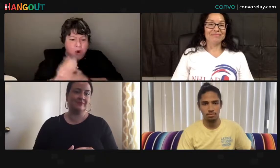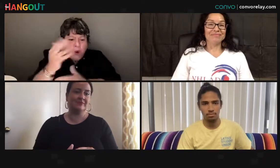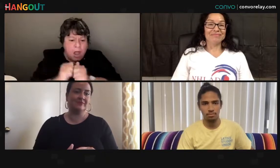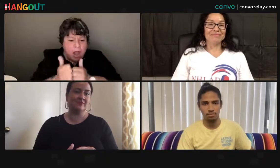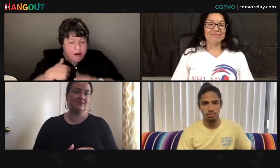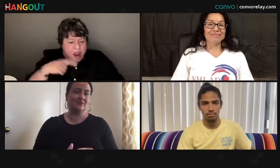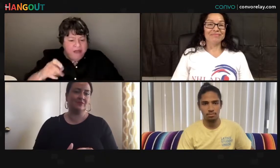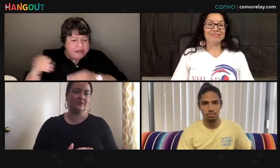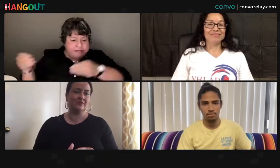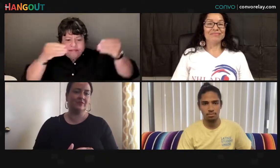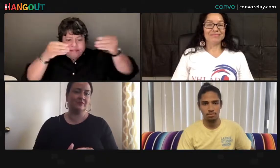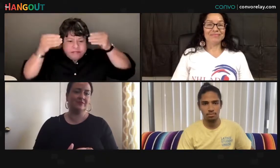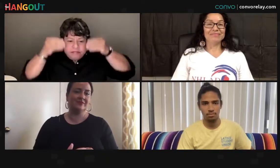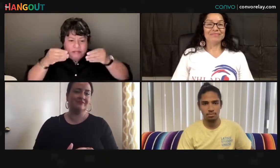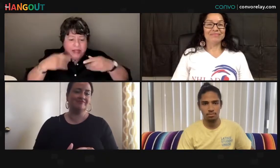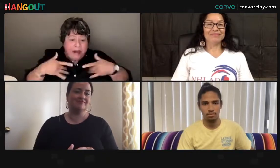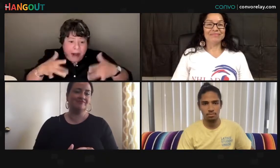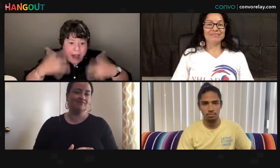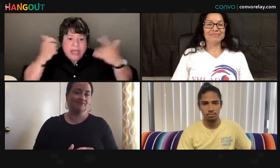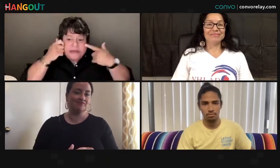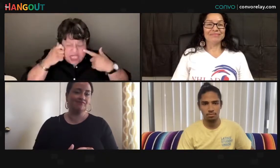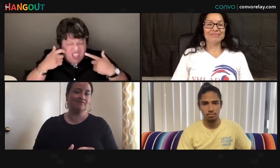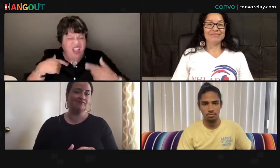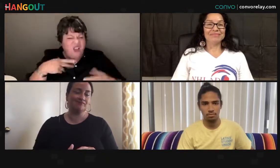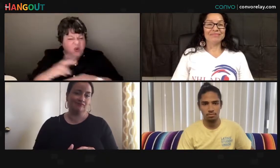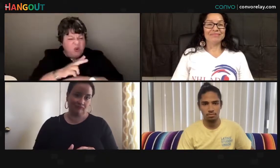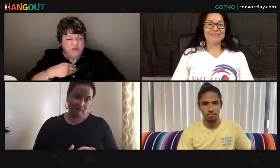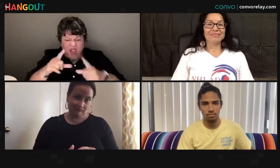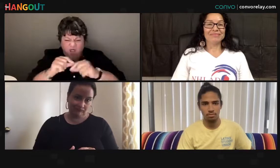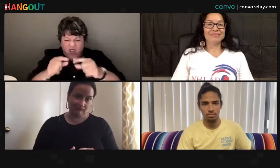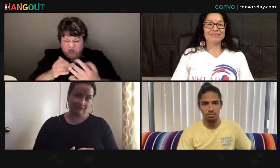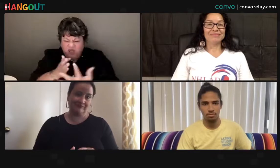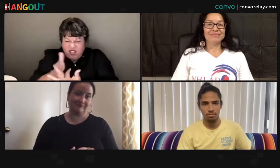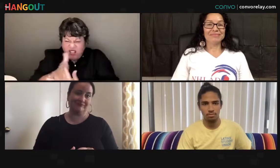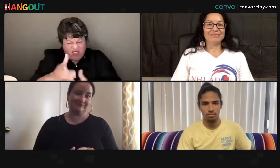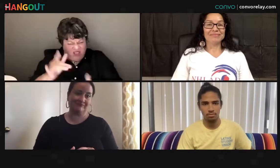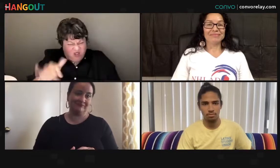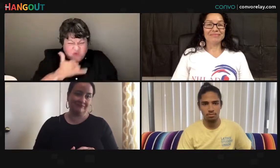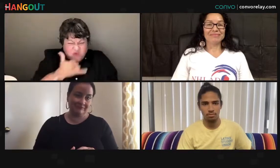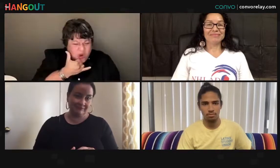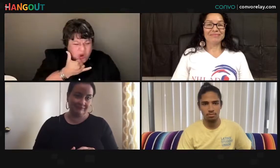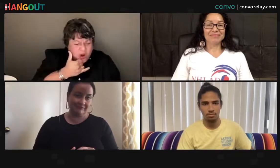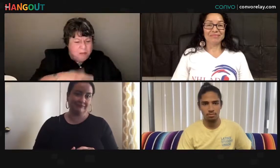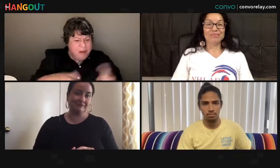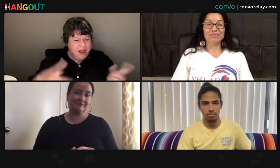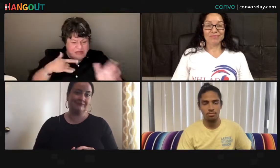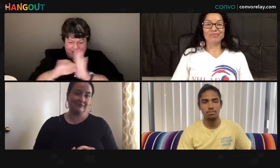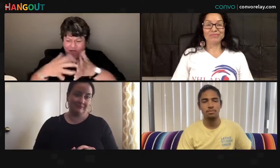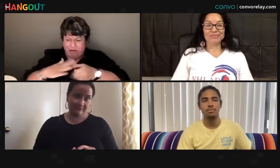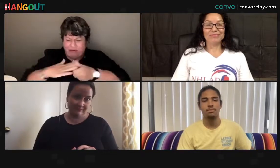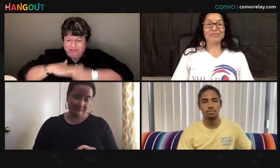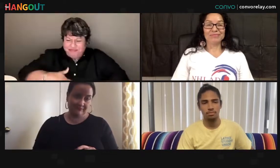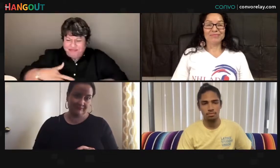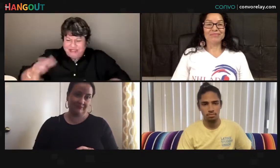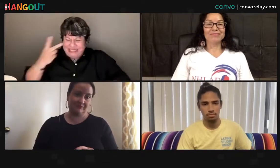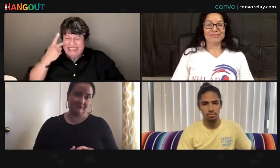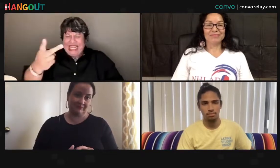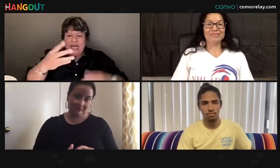these labels, and how was I able to grow? I would have to play my white card just to navigate through life. And that is so wrong. We're